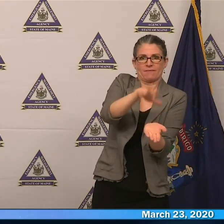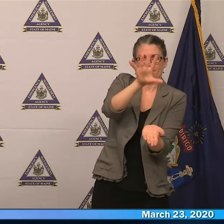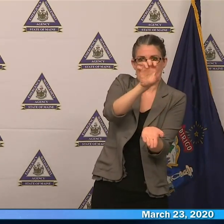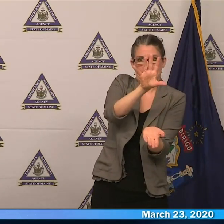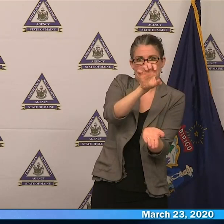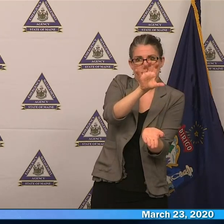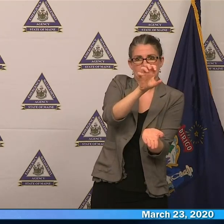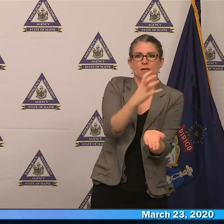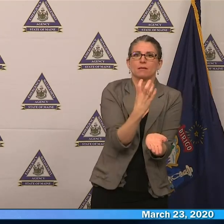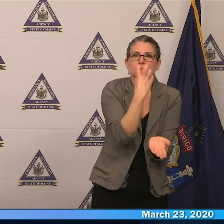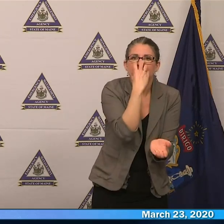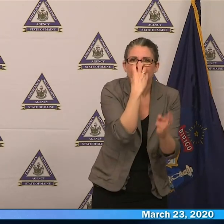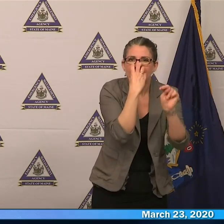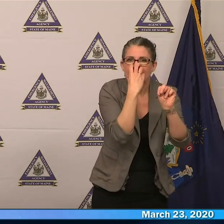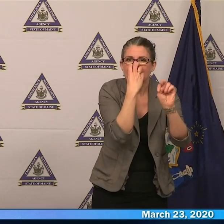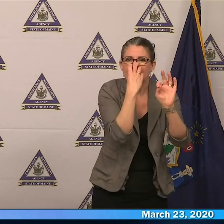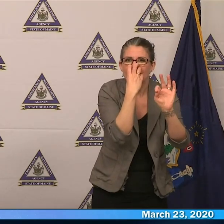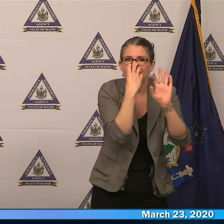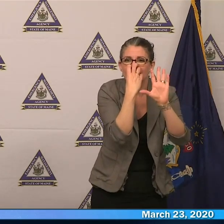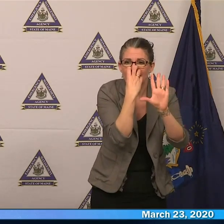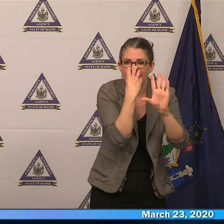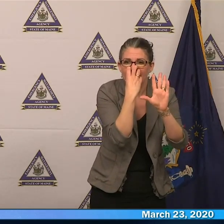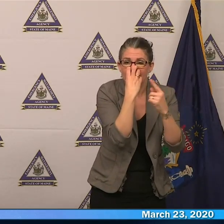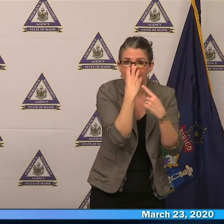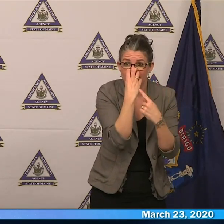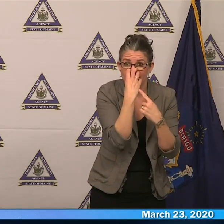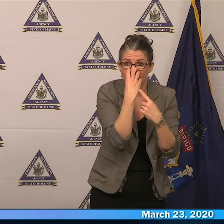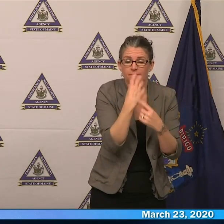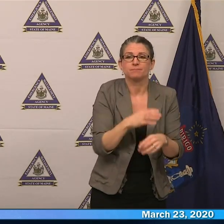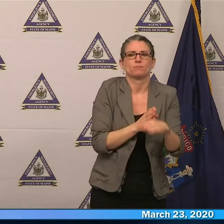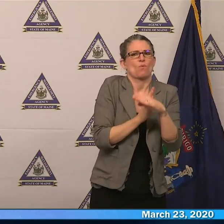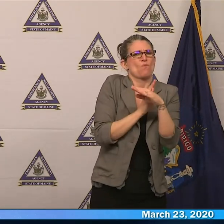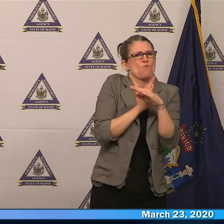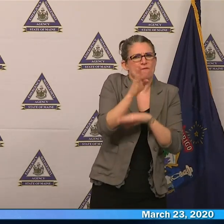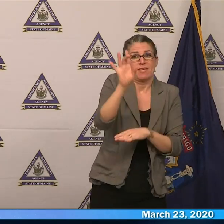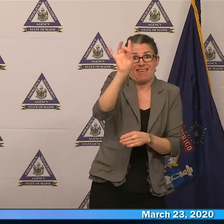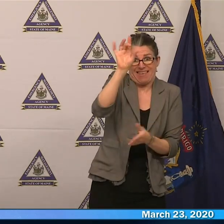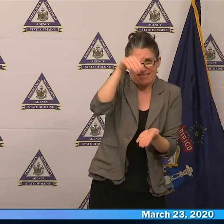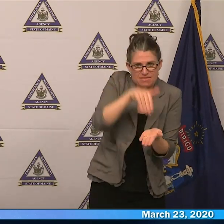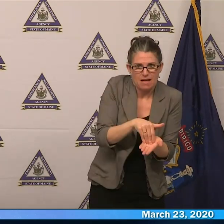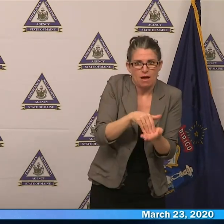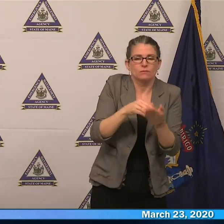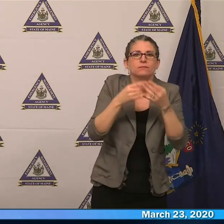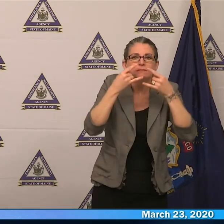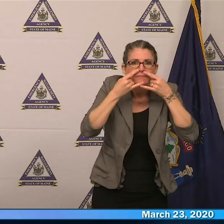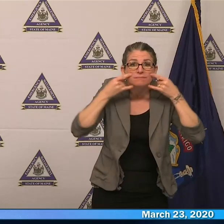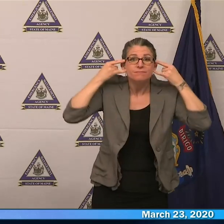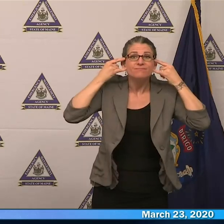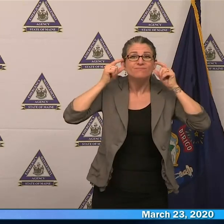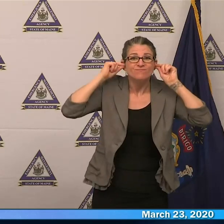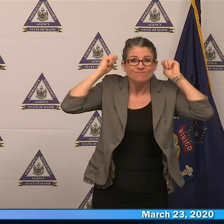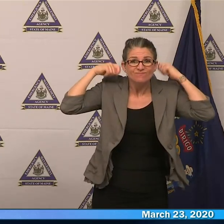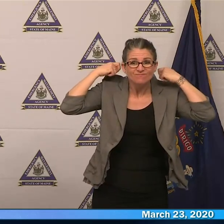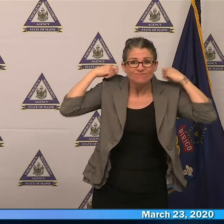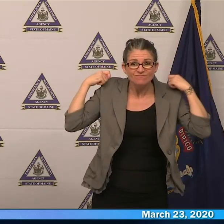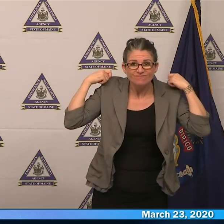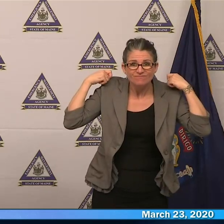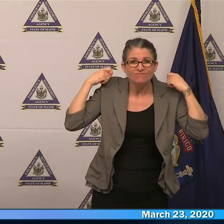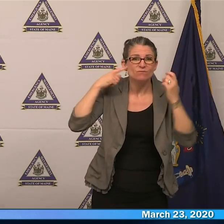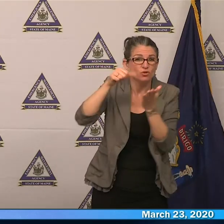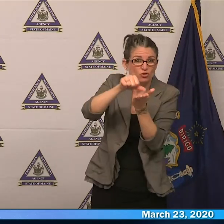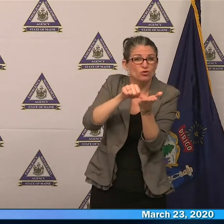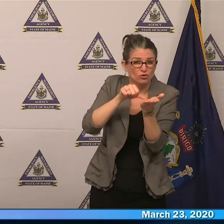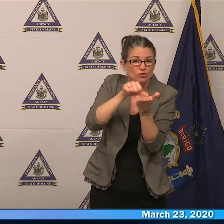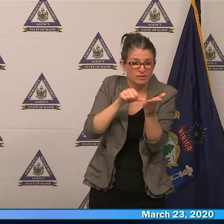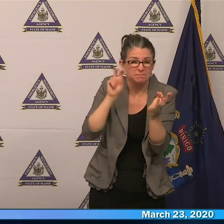N95 masks, over 8,000 procedure masks or surgical masks,